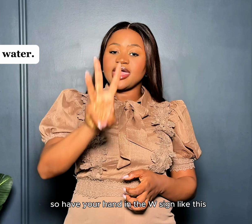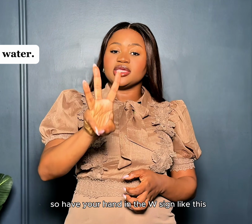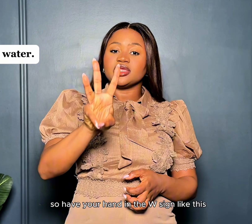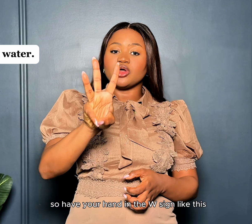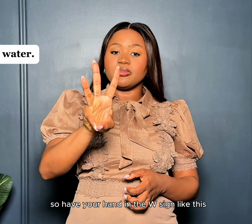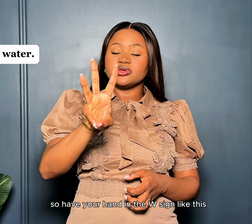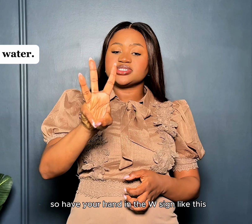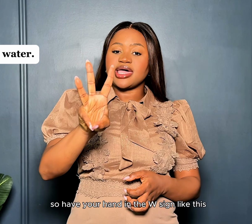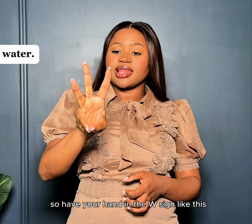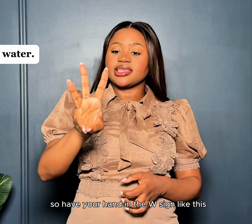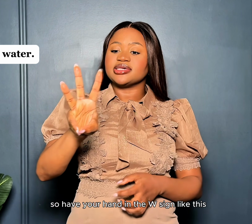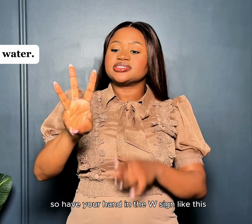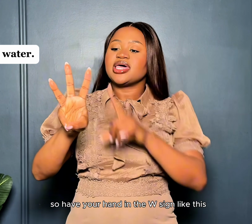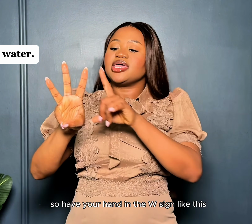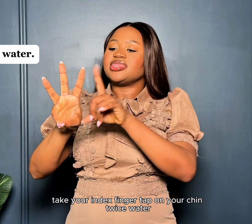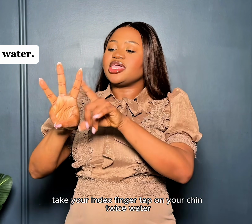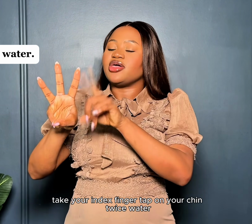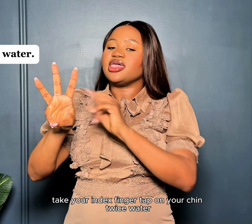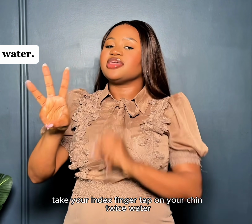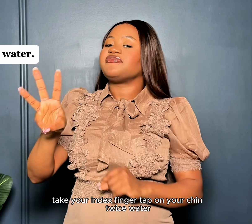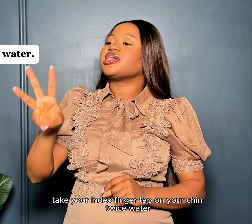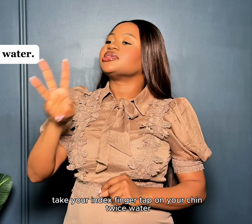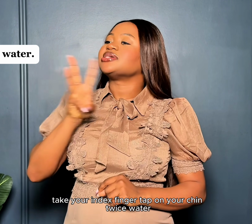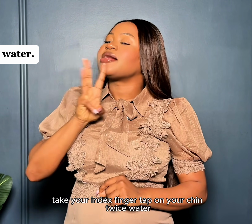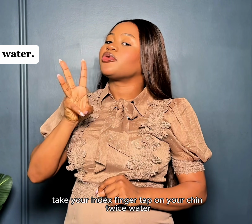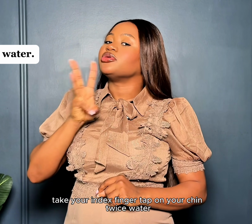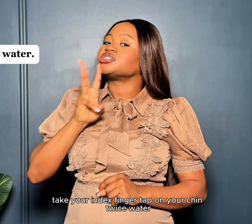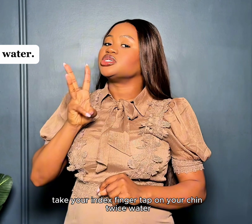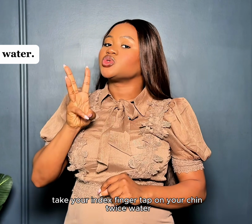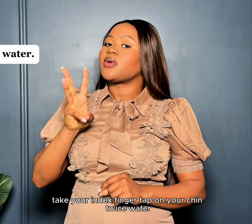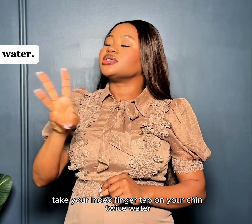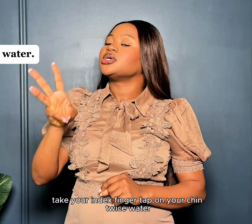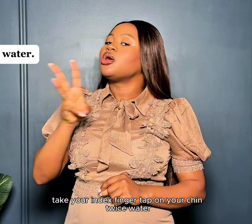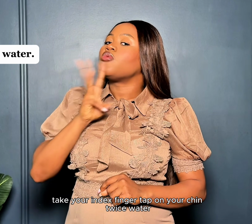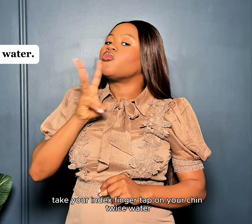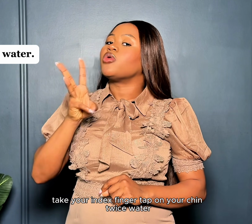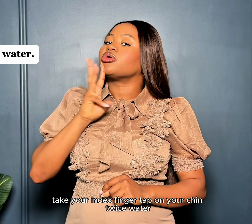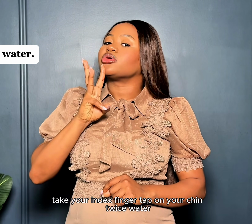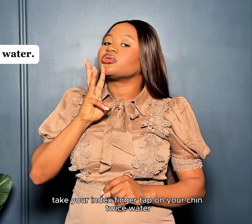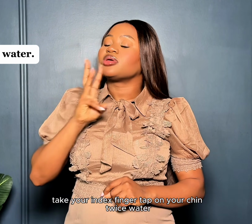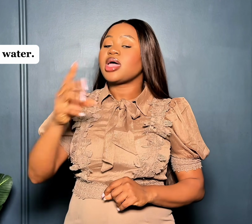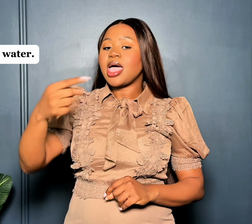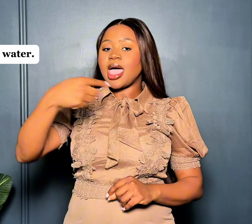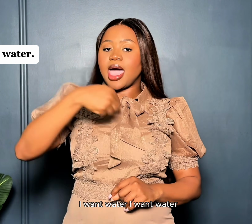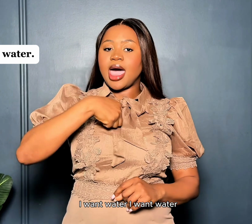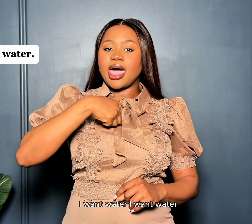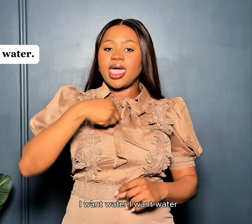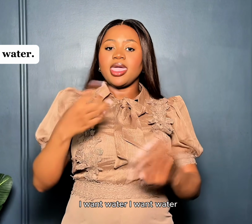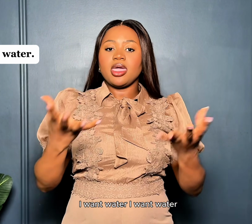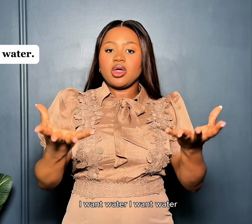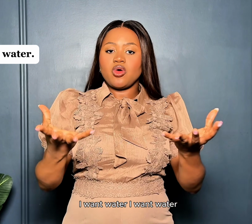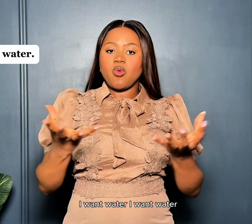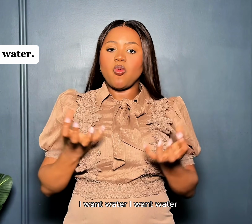in the W sign like this. Take your index finger, tap on your chin twice. Water. I